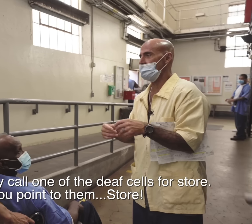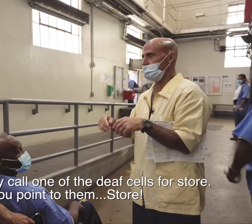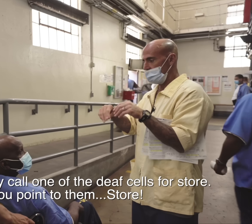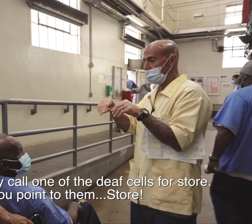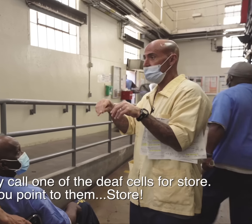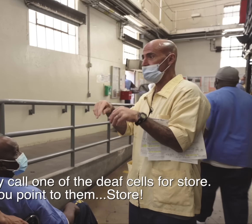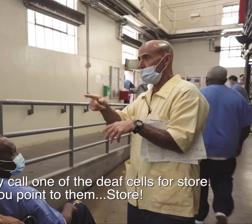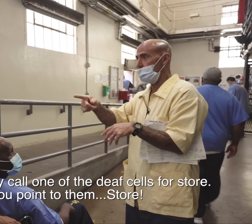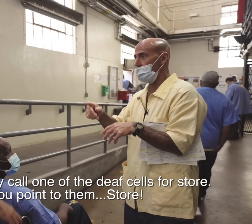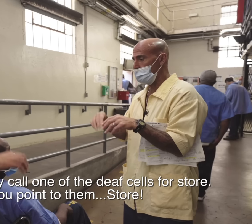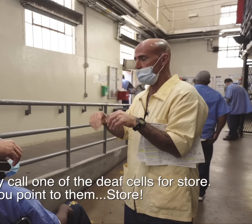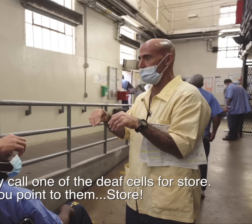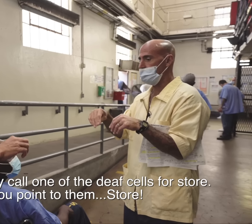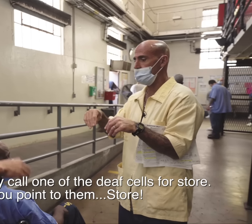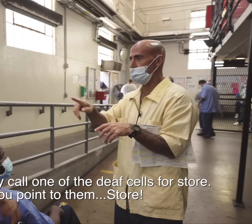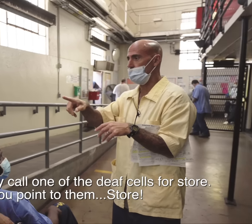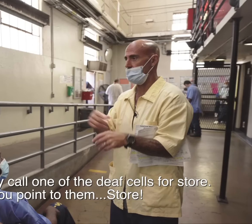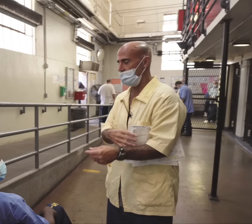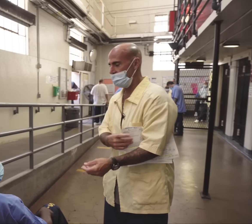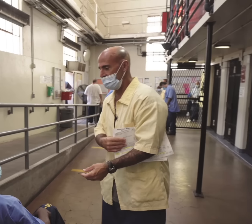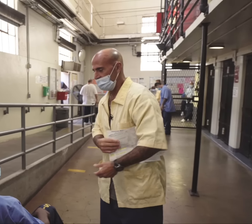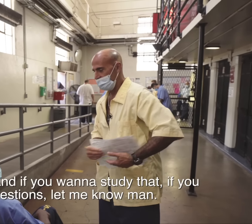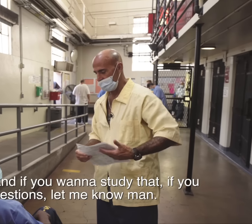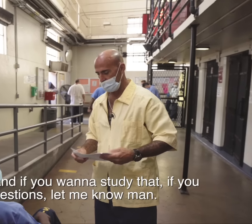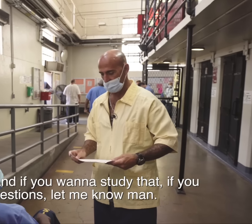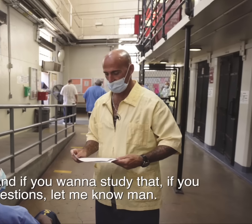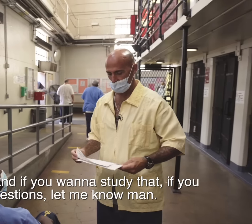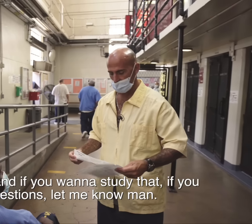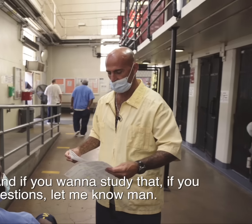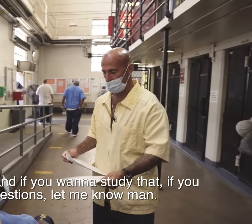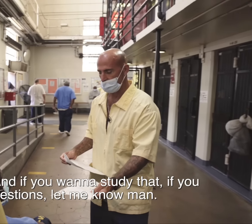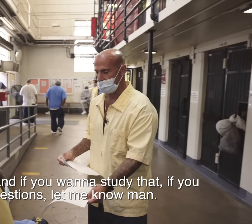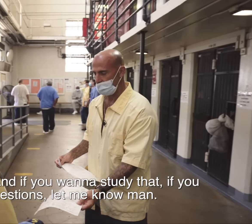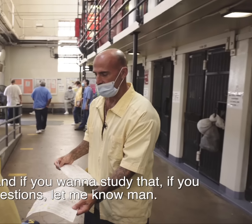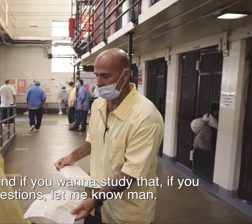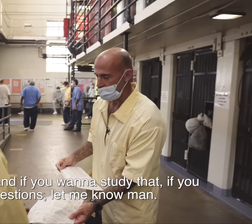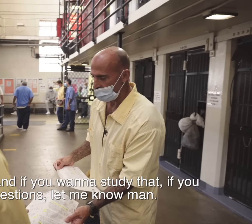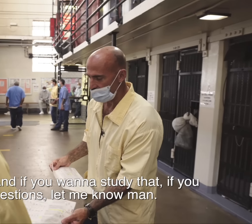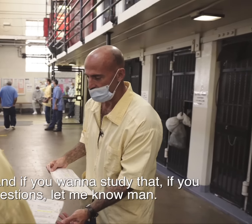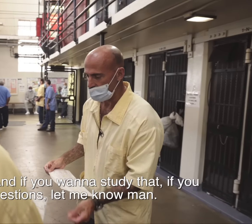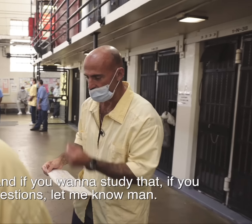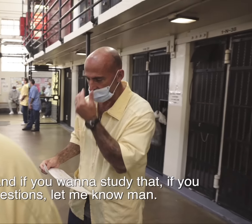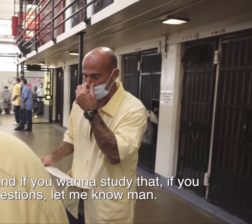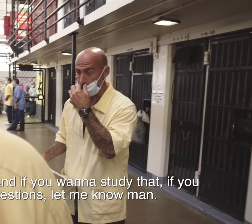sale. Store. And point to them. Store. Cool? Okay. And if you want to study that, if you got any questions, let me know,